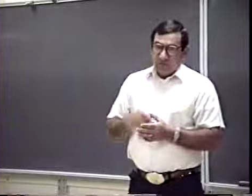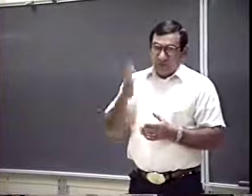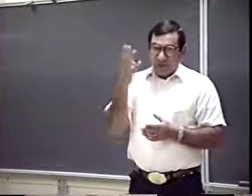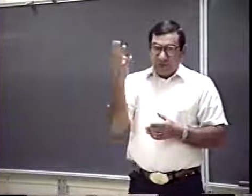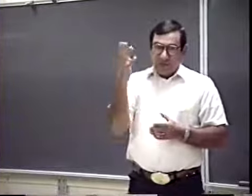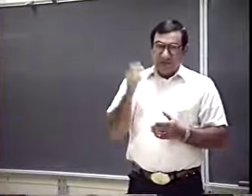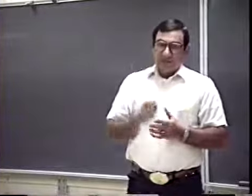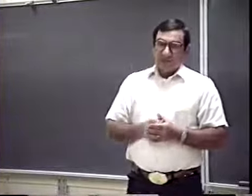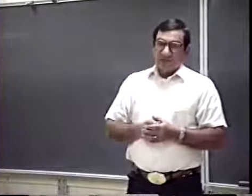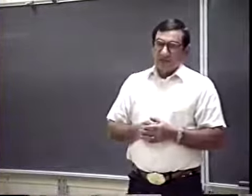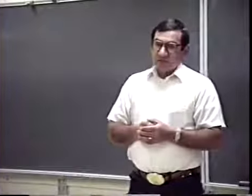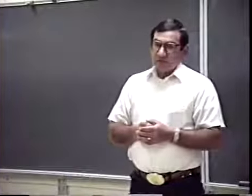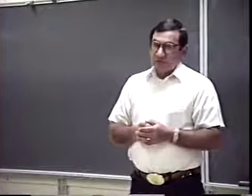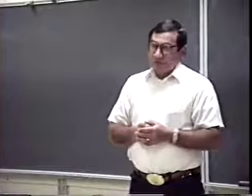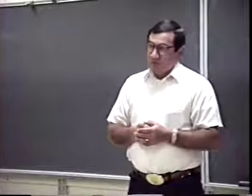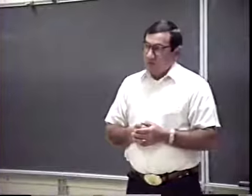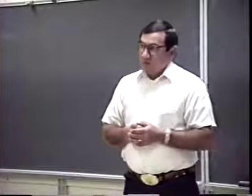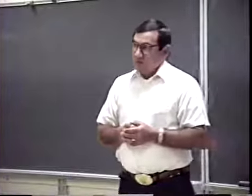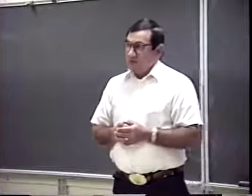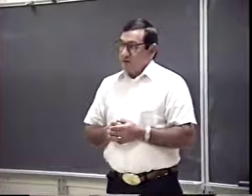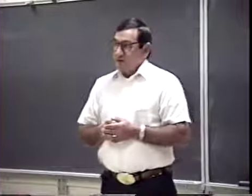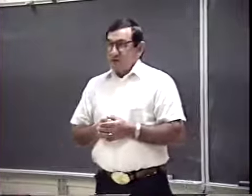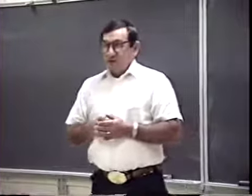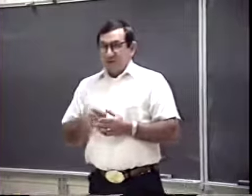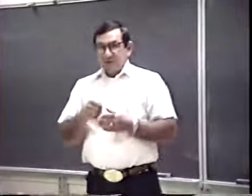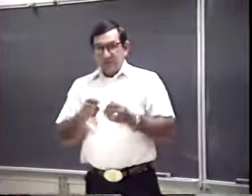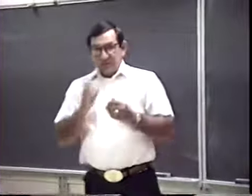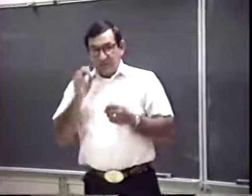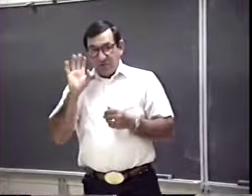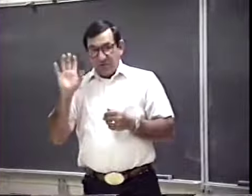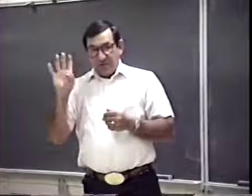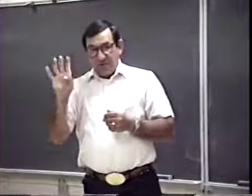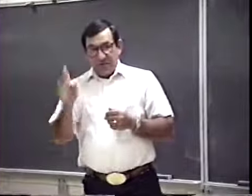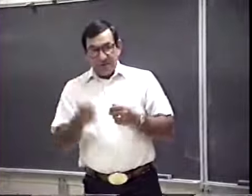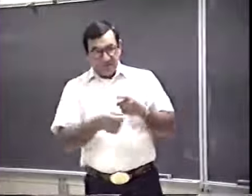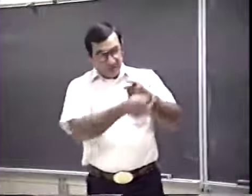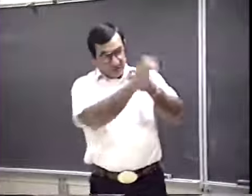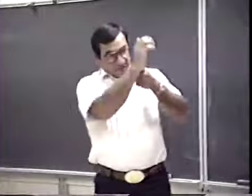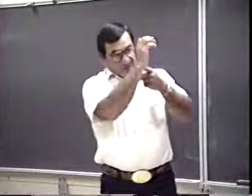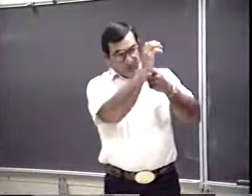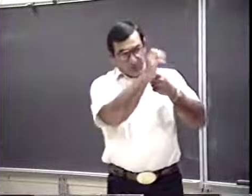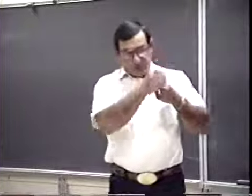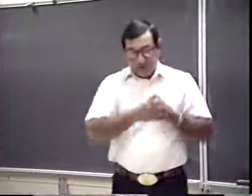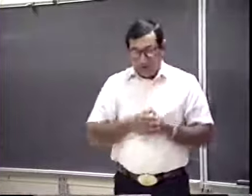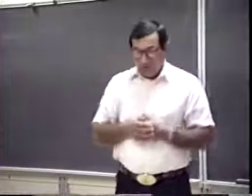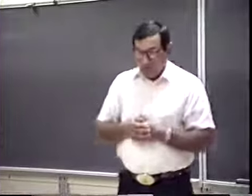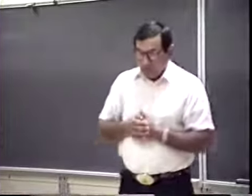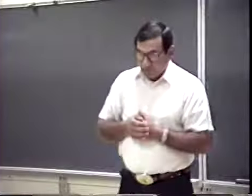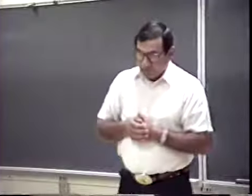4 days went by. The 4th day, 4th sun up,